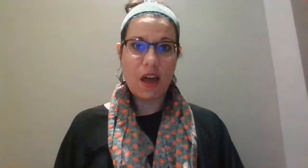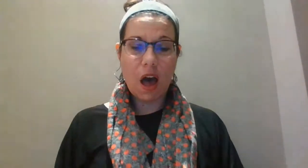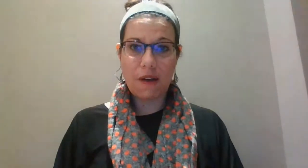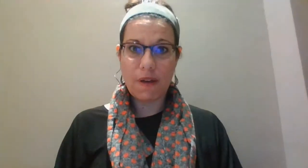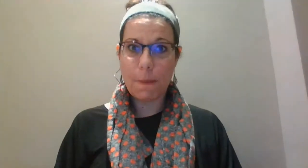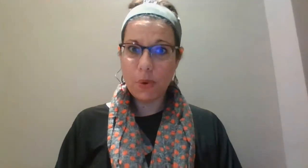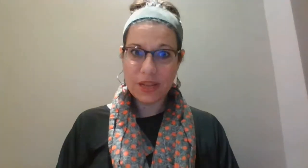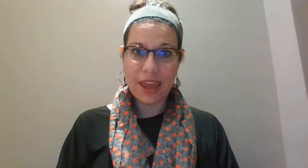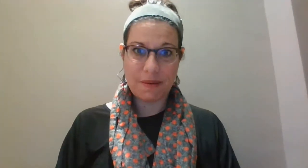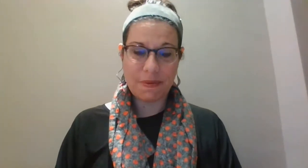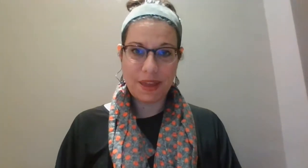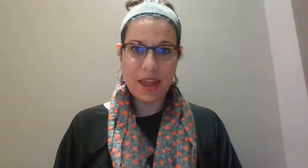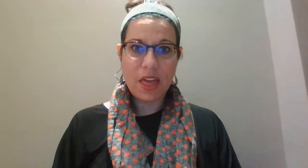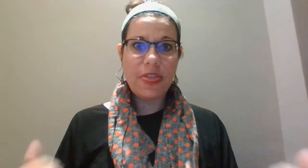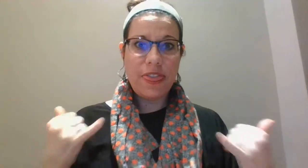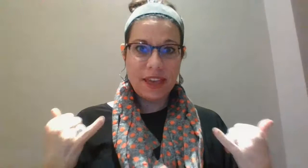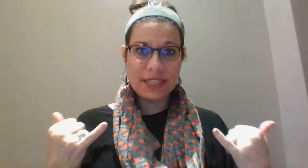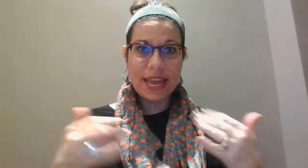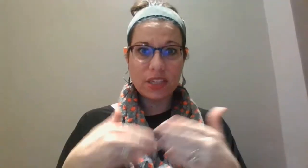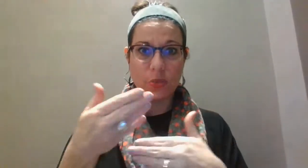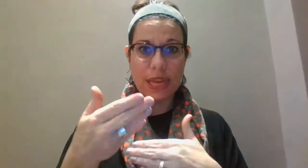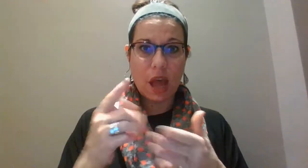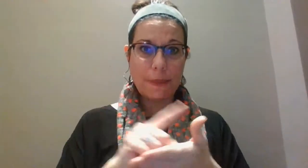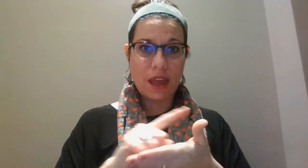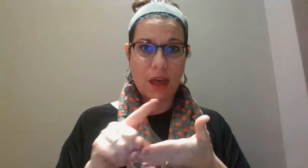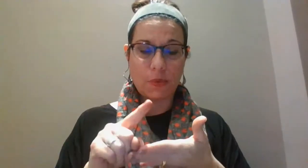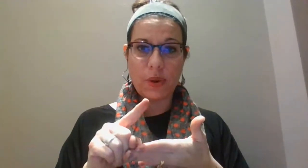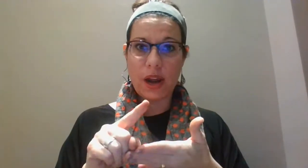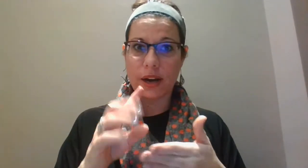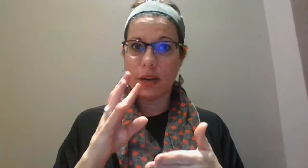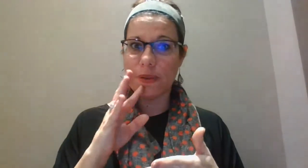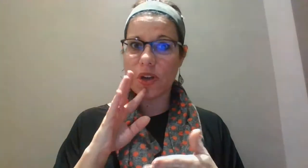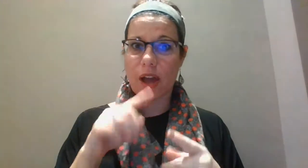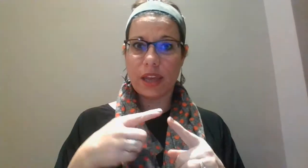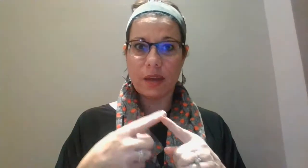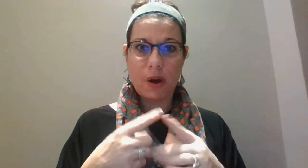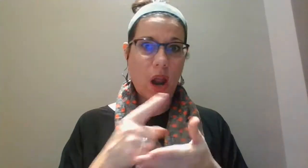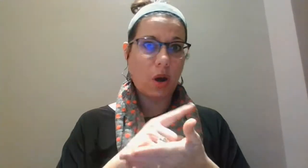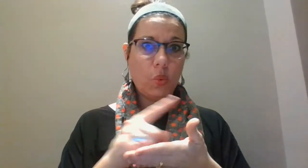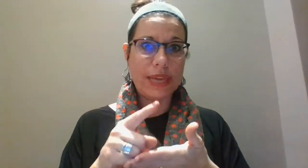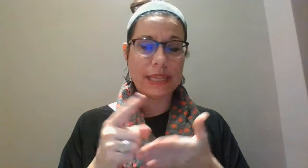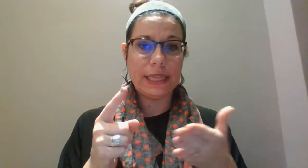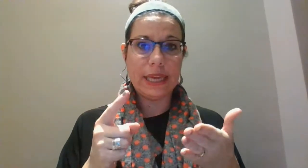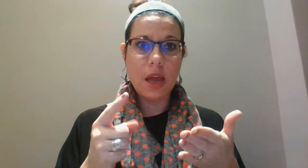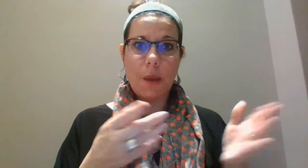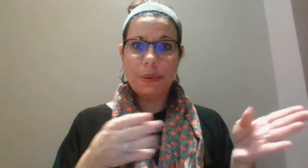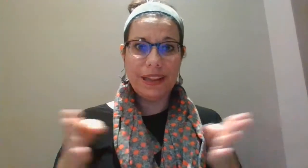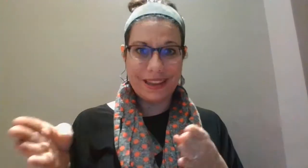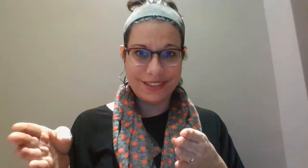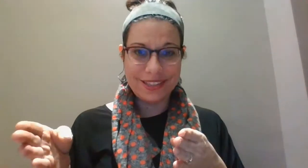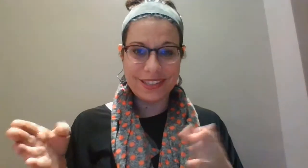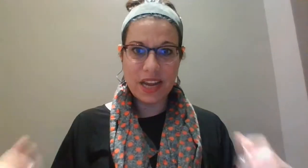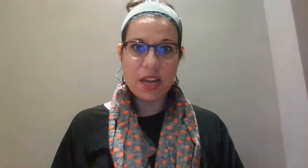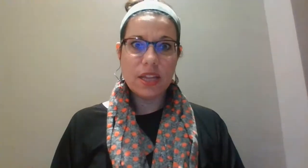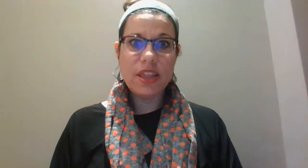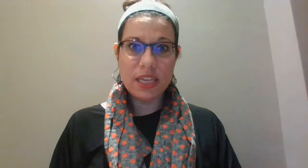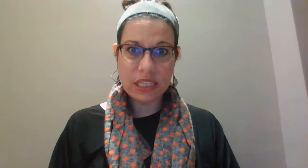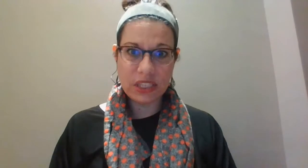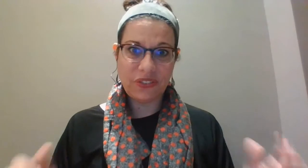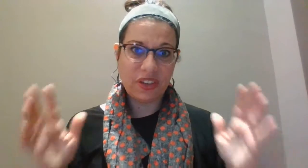of boot camp. This next week coming up, we are going to be talking about our weekly plans. This is going to